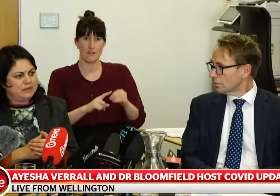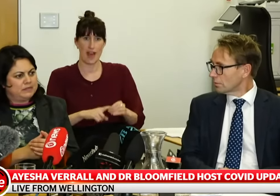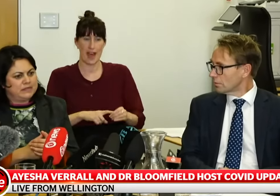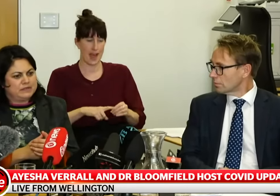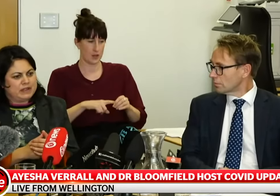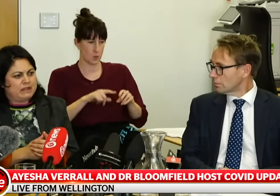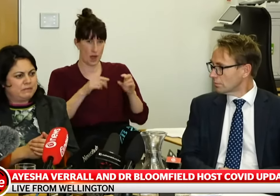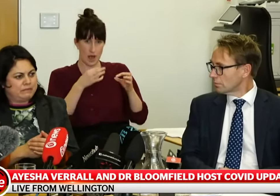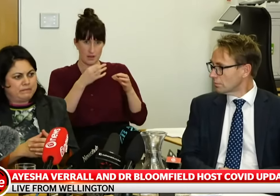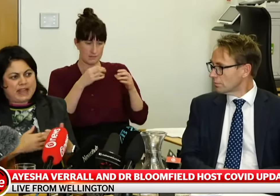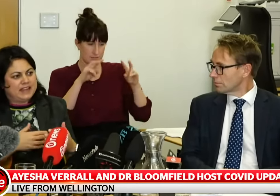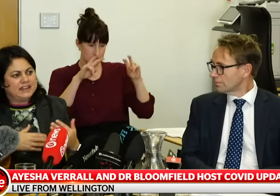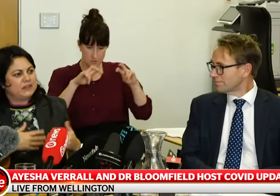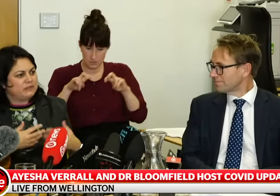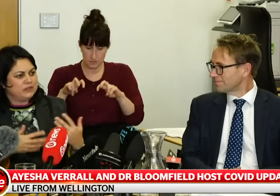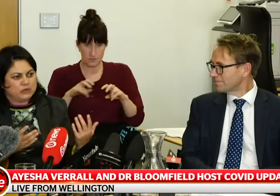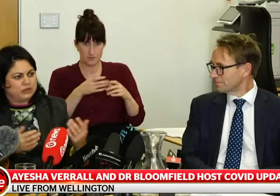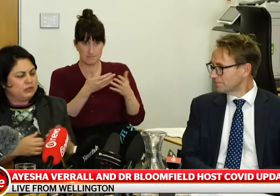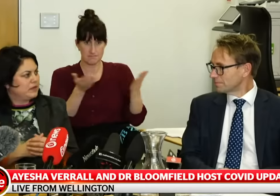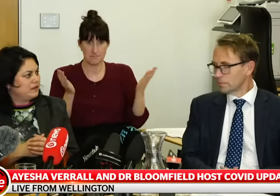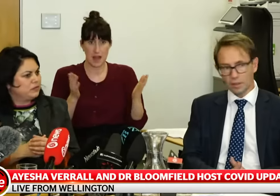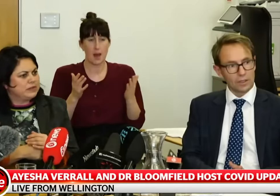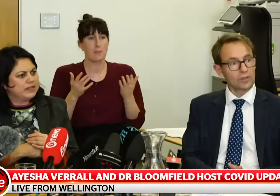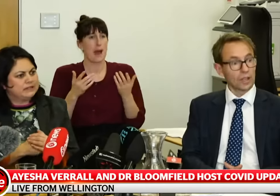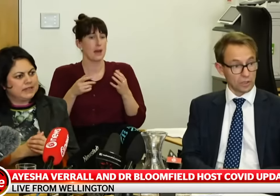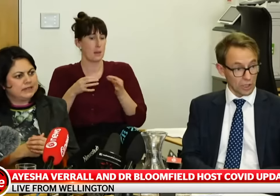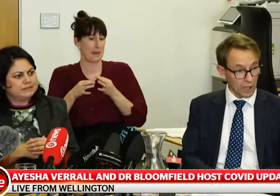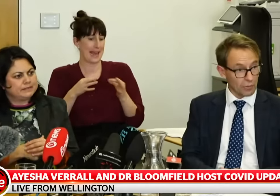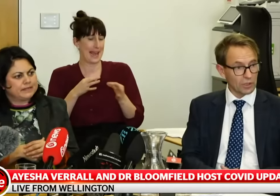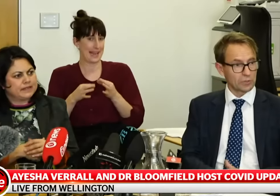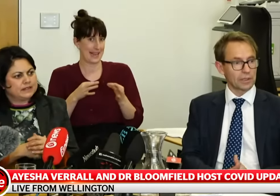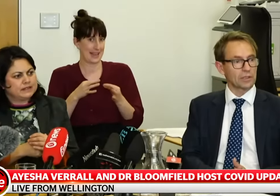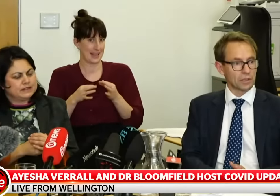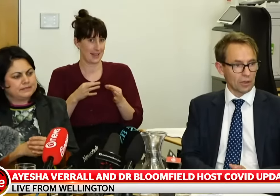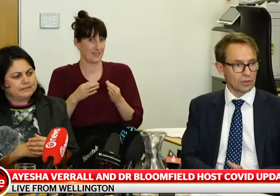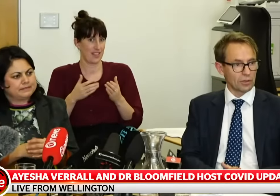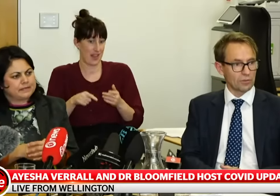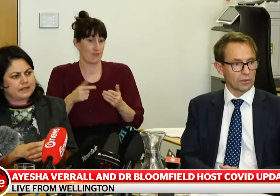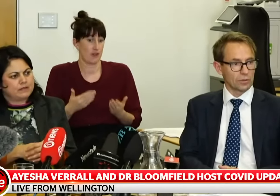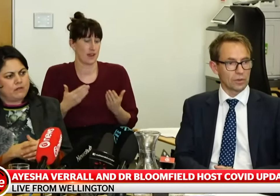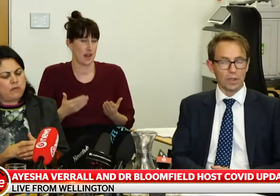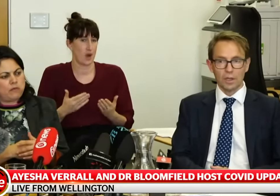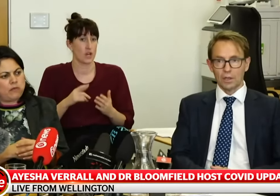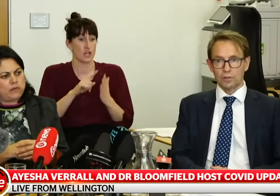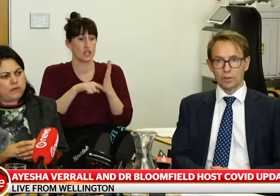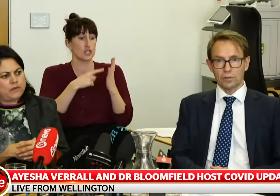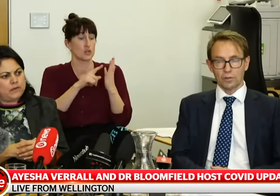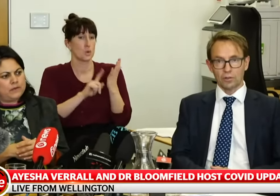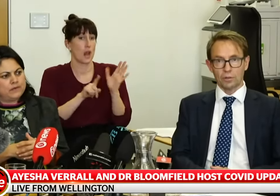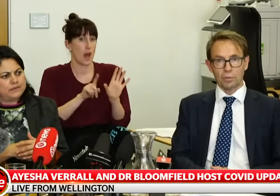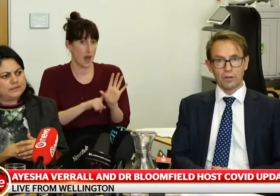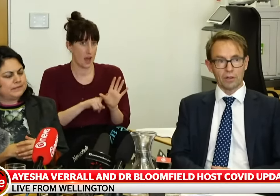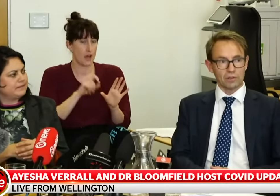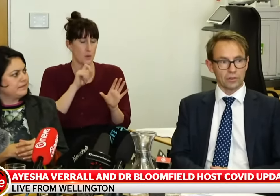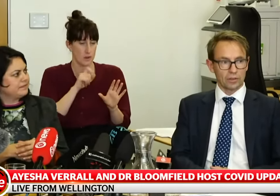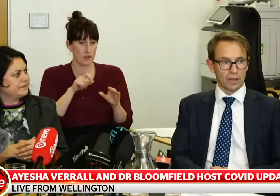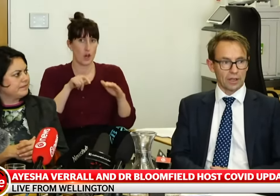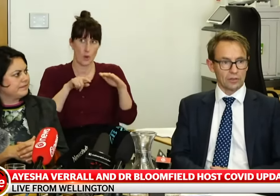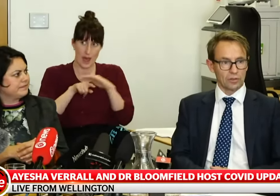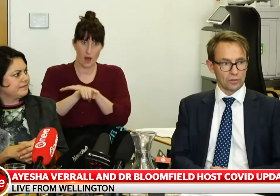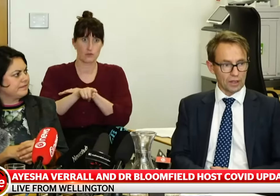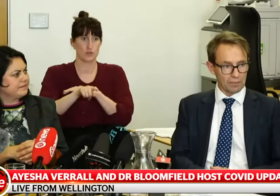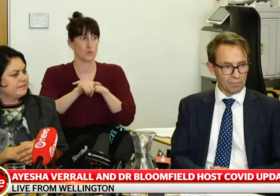being planned how the field work will be Yes, done. in July we're expecting to go into the field with, so there's a sort of a